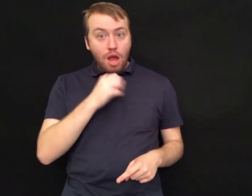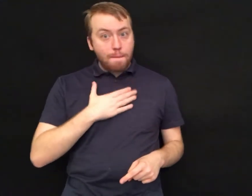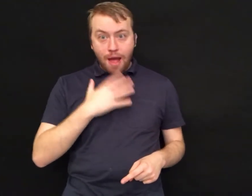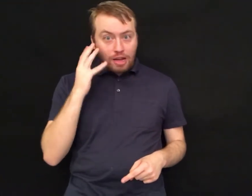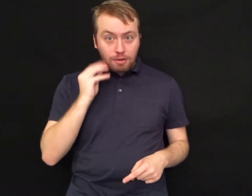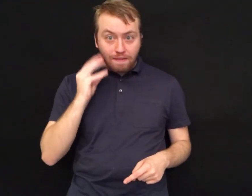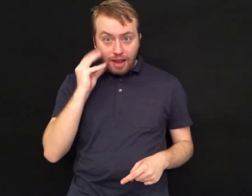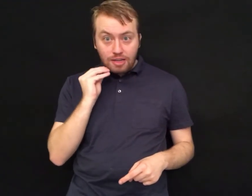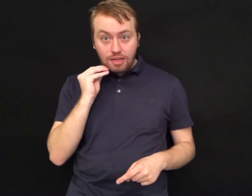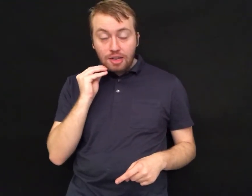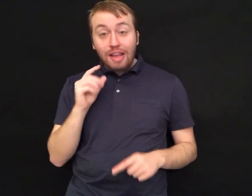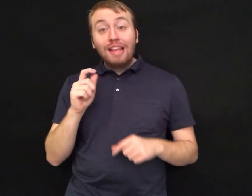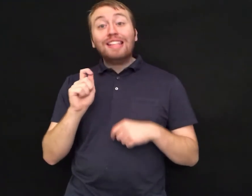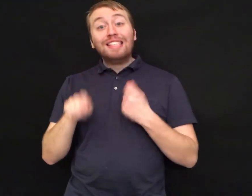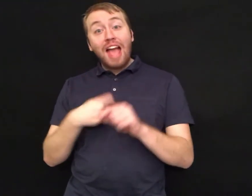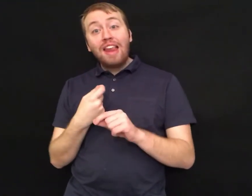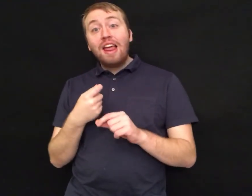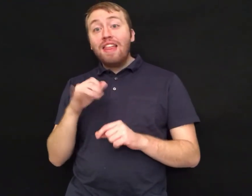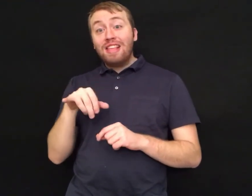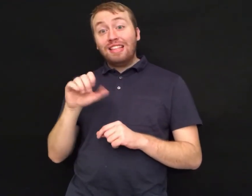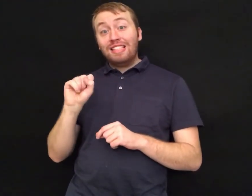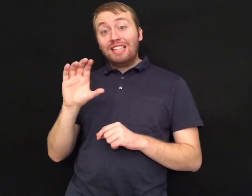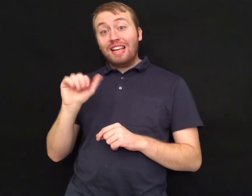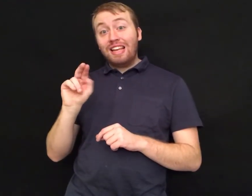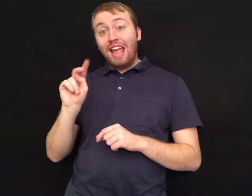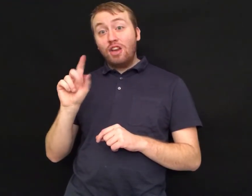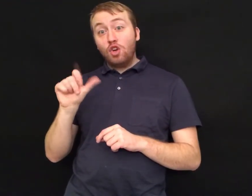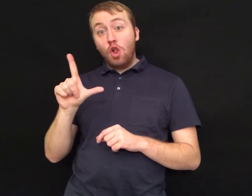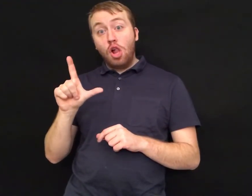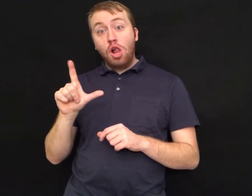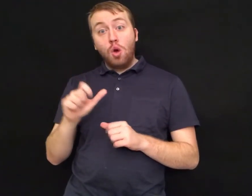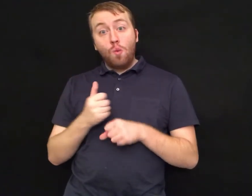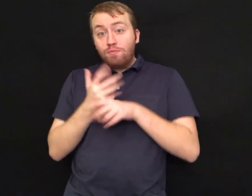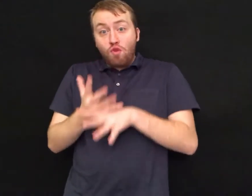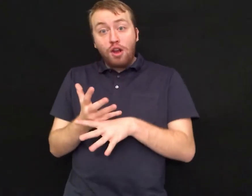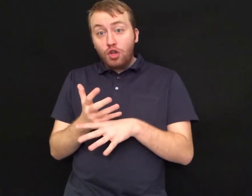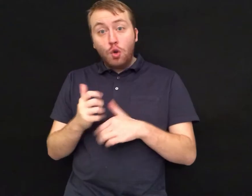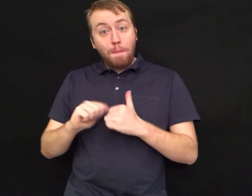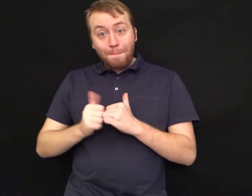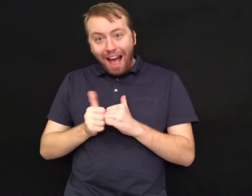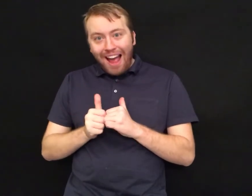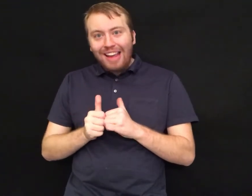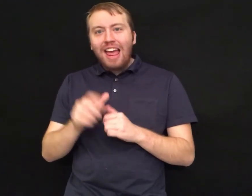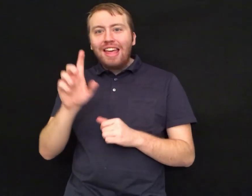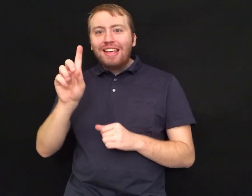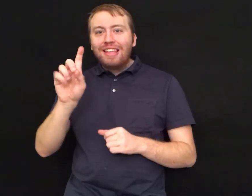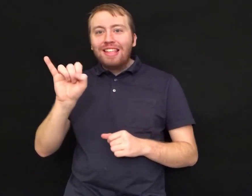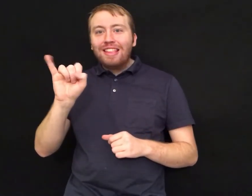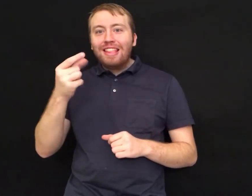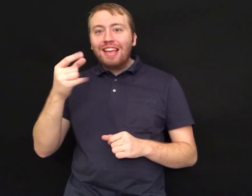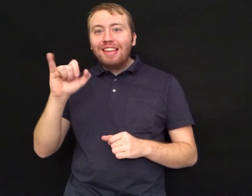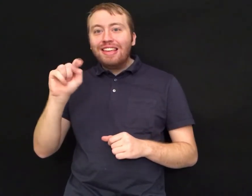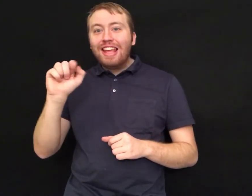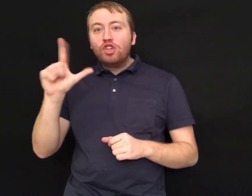scandal was brought to you by the digital revolution that meant we could access all the information we wanted